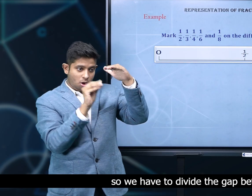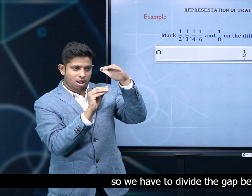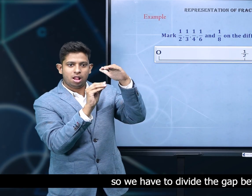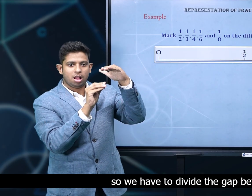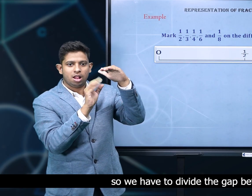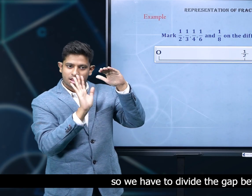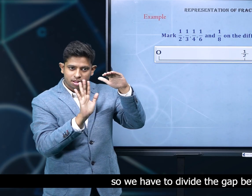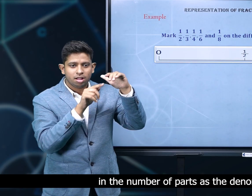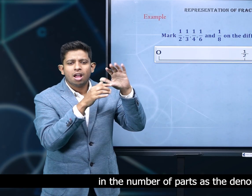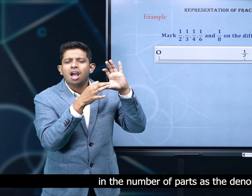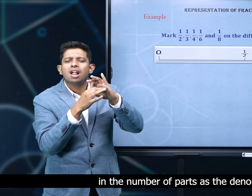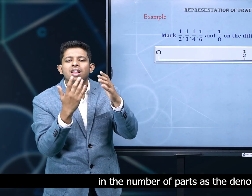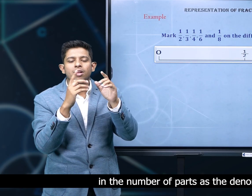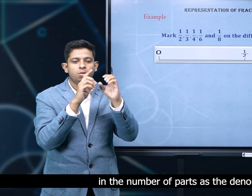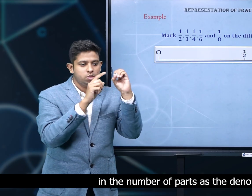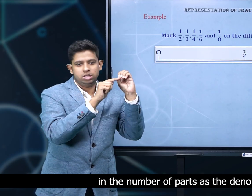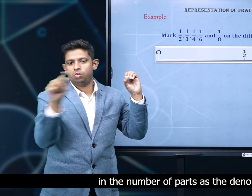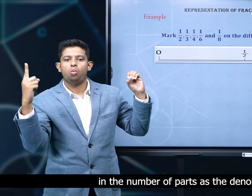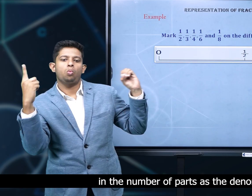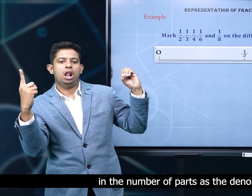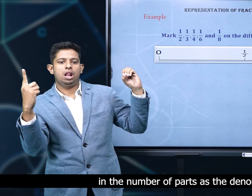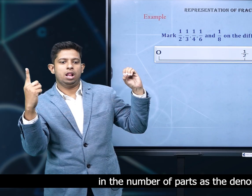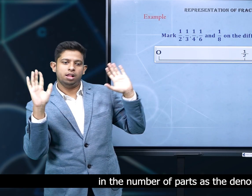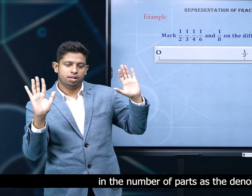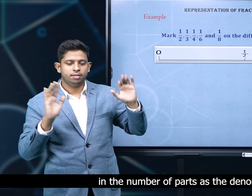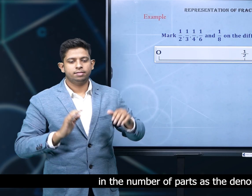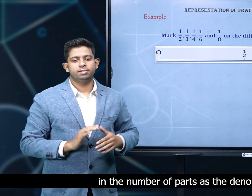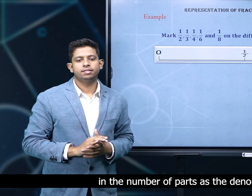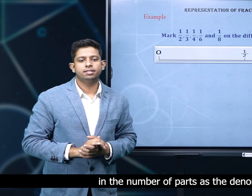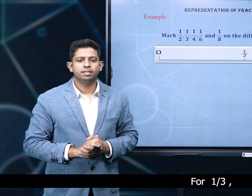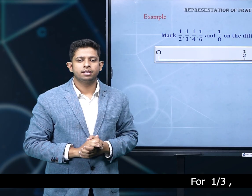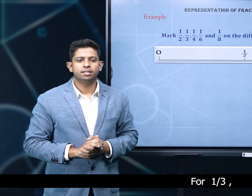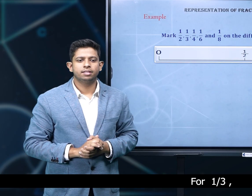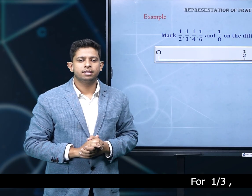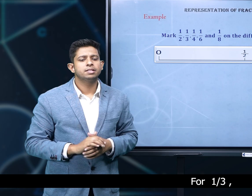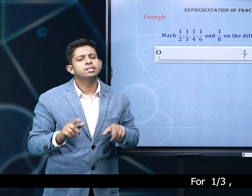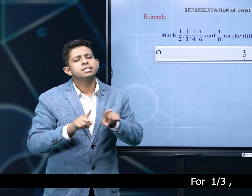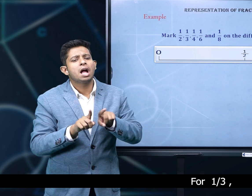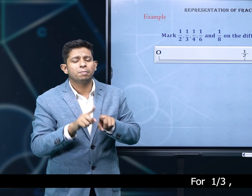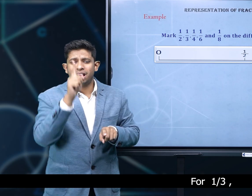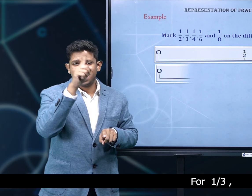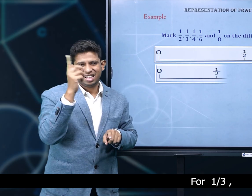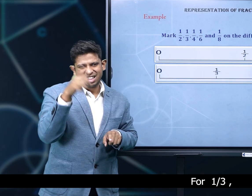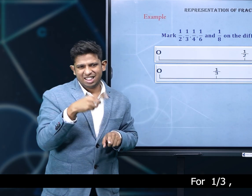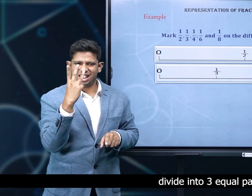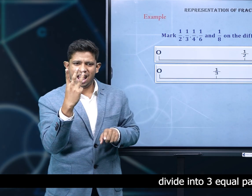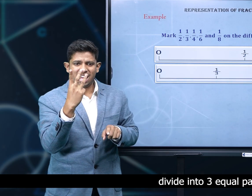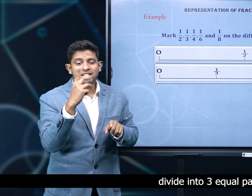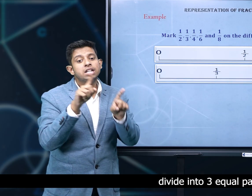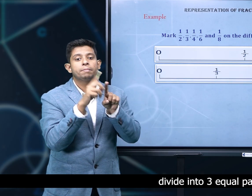1 in the number of parts as the denominator is given. For 1 by 3, divide into 3